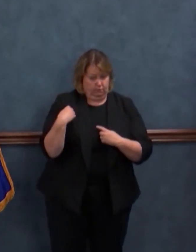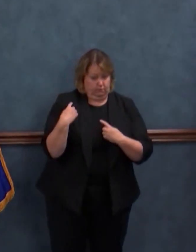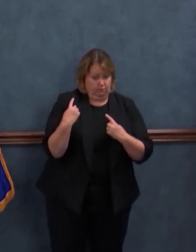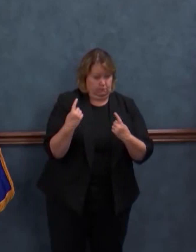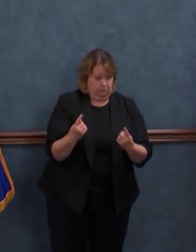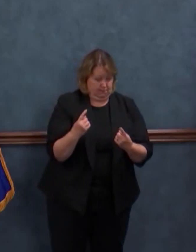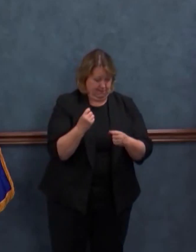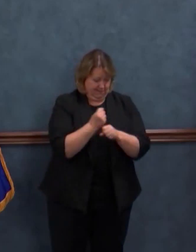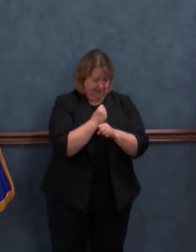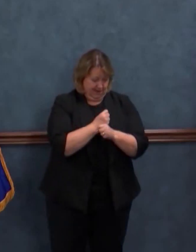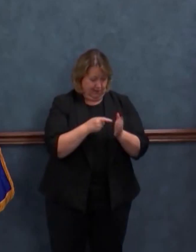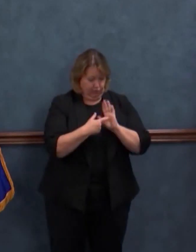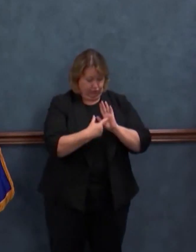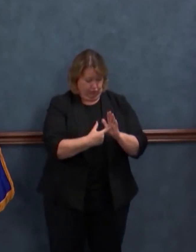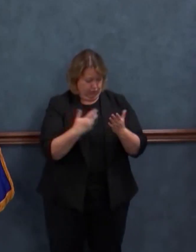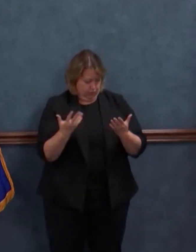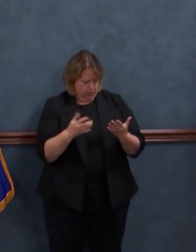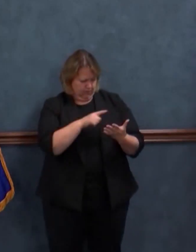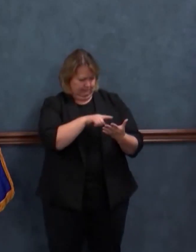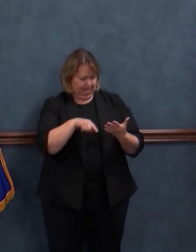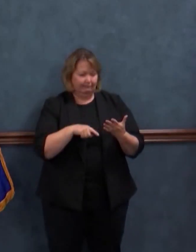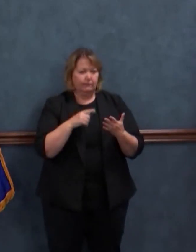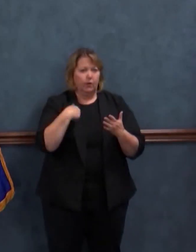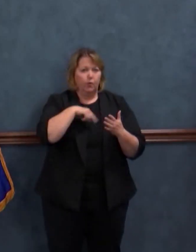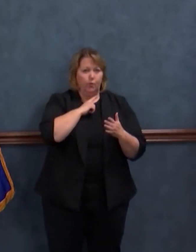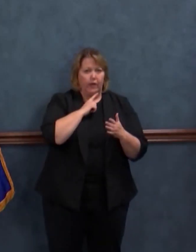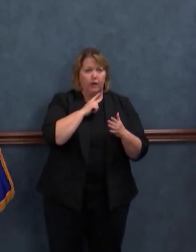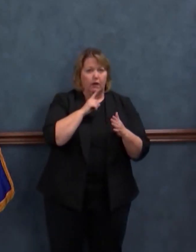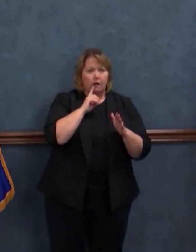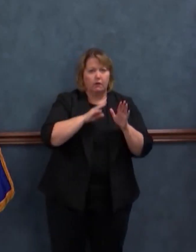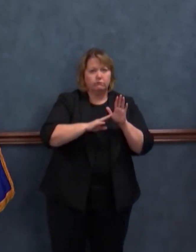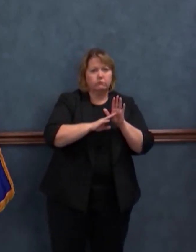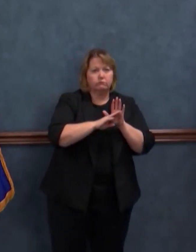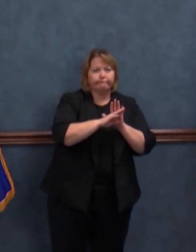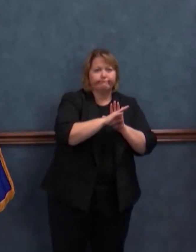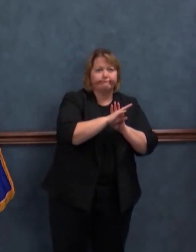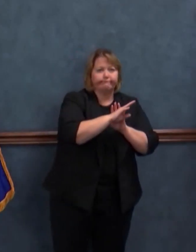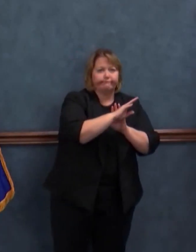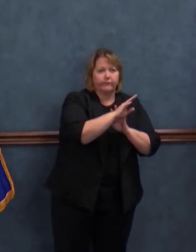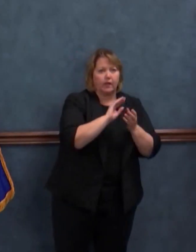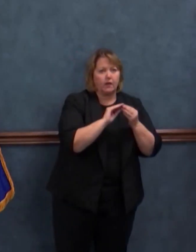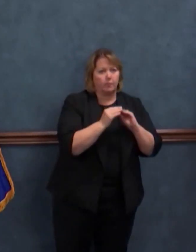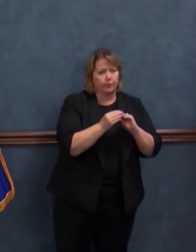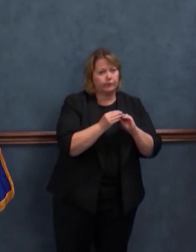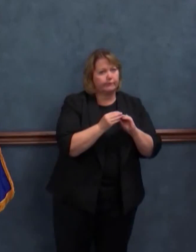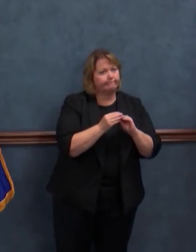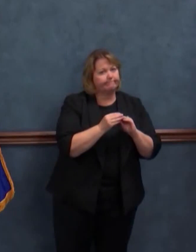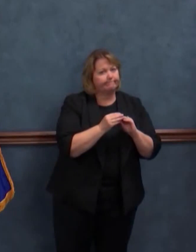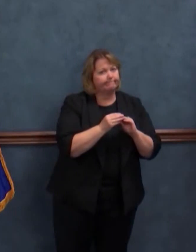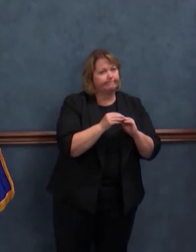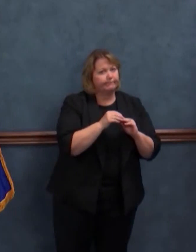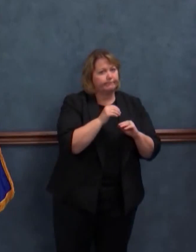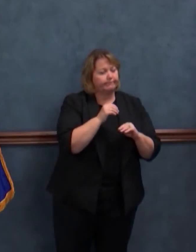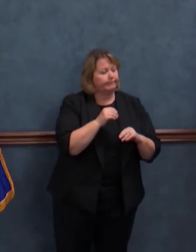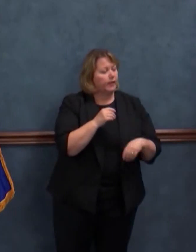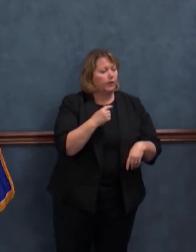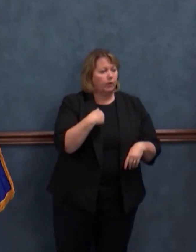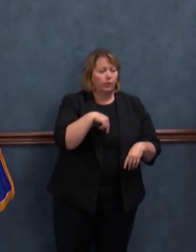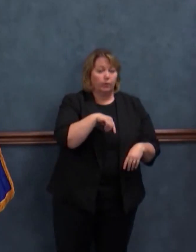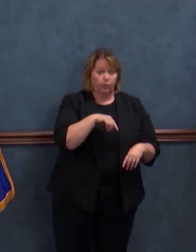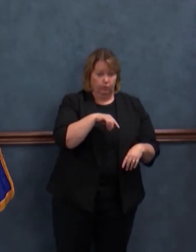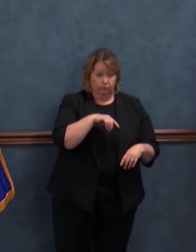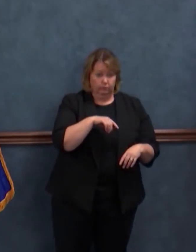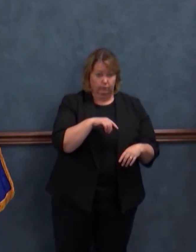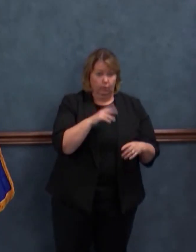Clearly, for many, the excitement and enthusiasm from escaping from our confinement and finally being able to enjoy dinner out